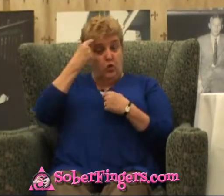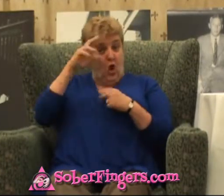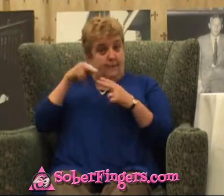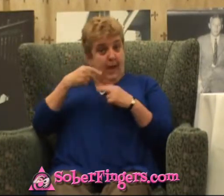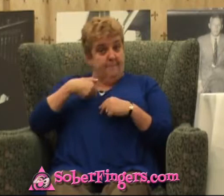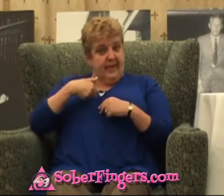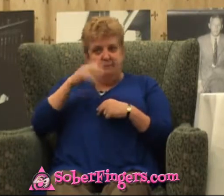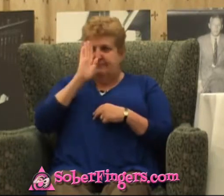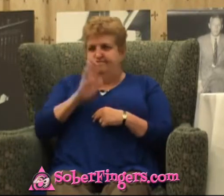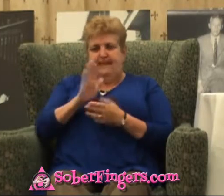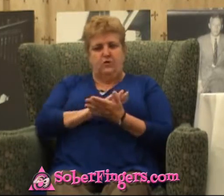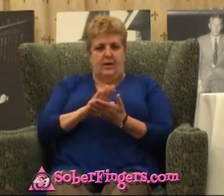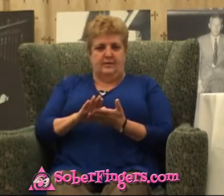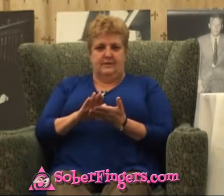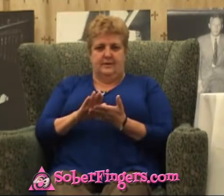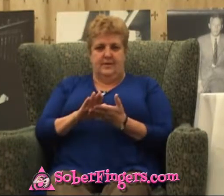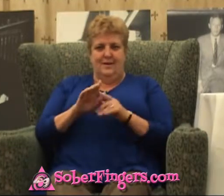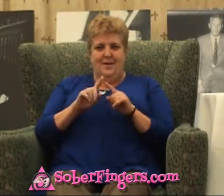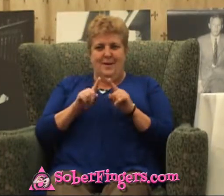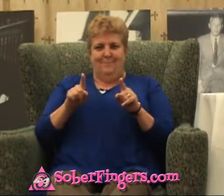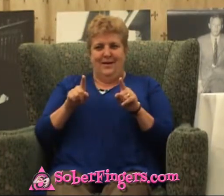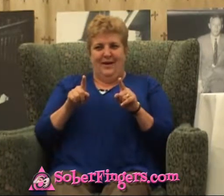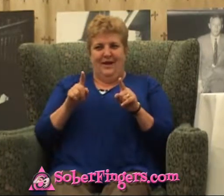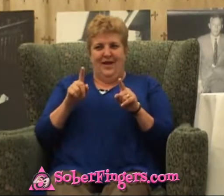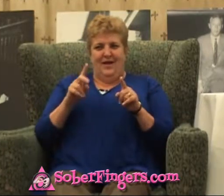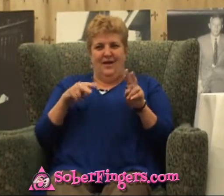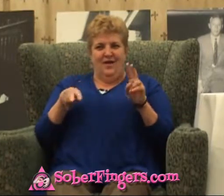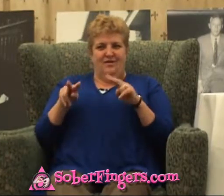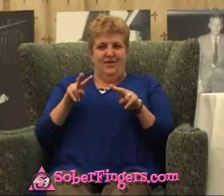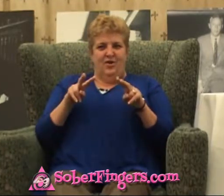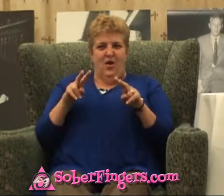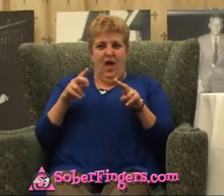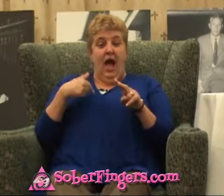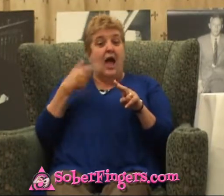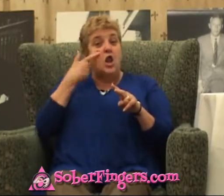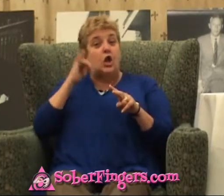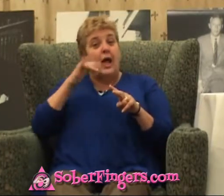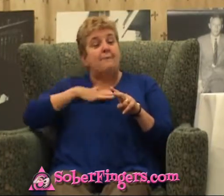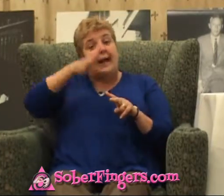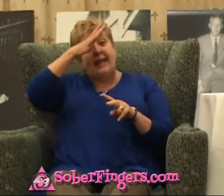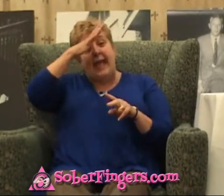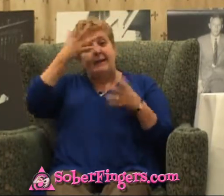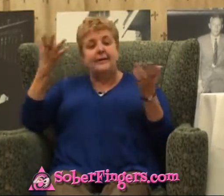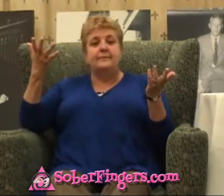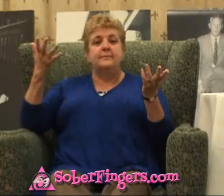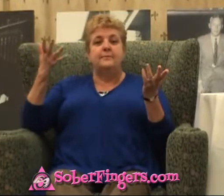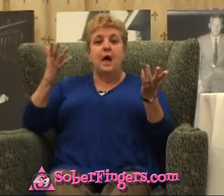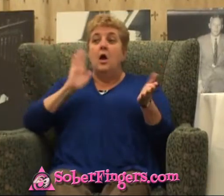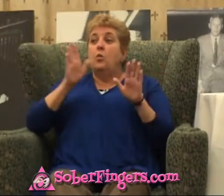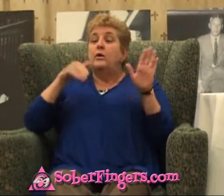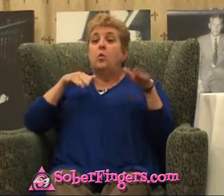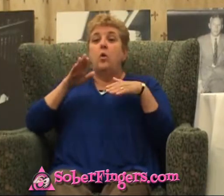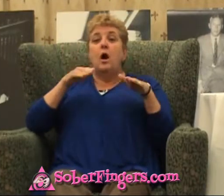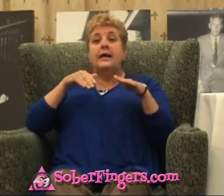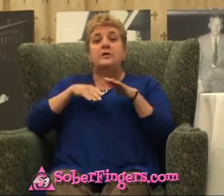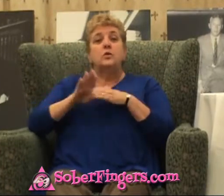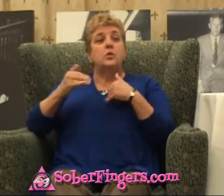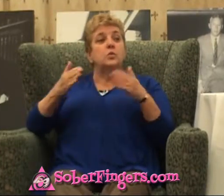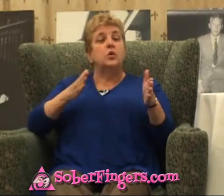never knew that I knew what you were thinking about me, because I looked an awful lot like my dad. I would walk into a room just all smiles. And it had nothing